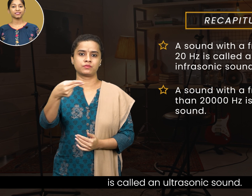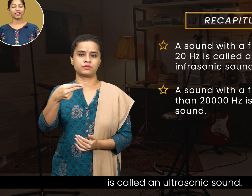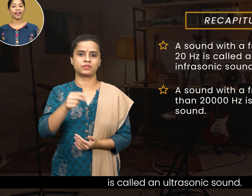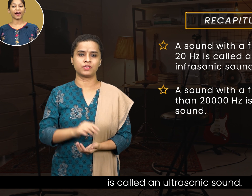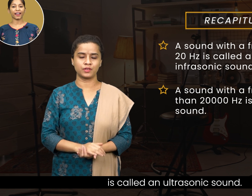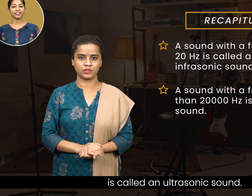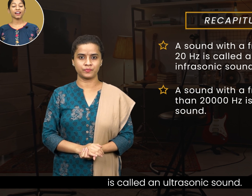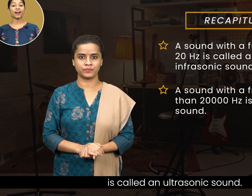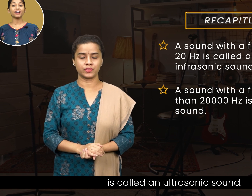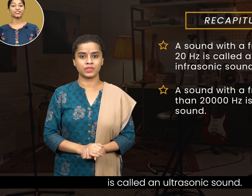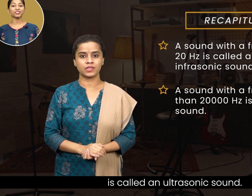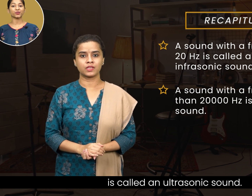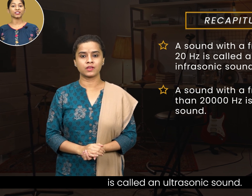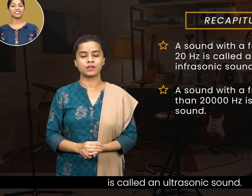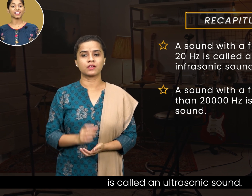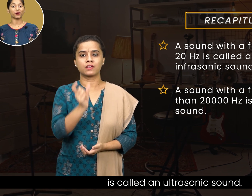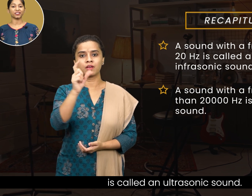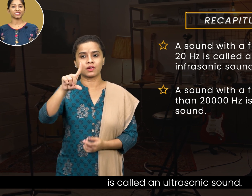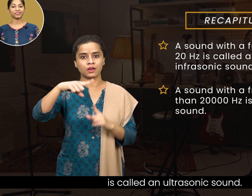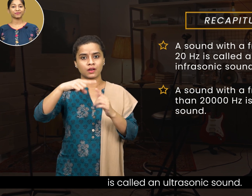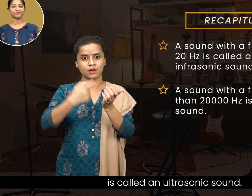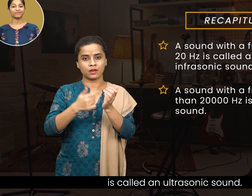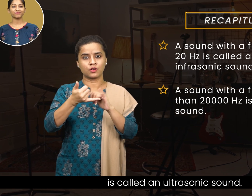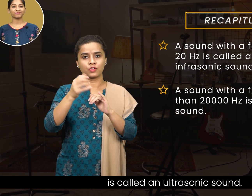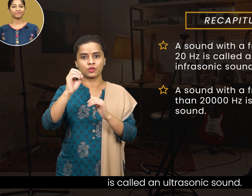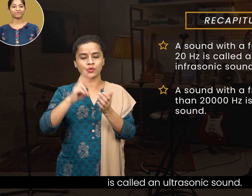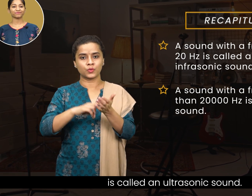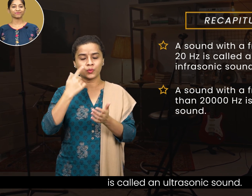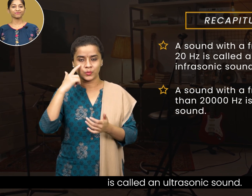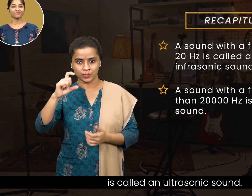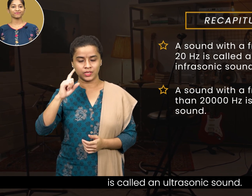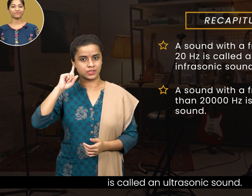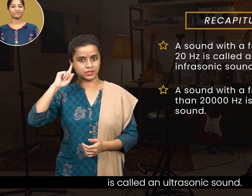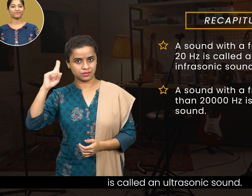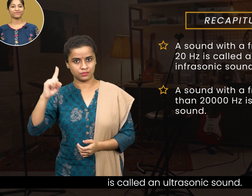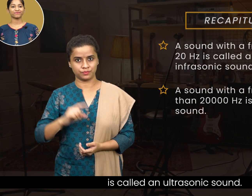called an ultrasonic sound.